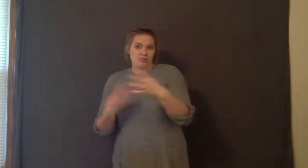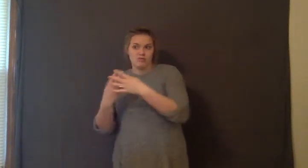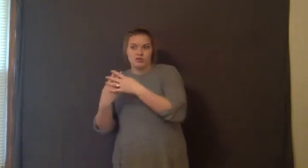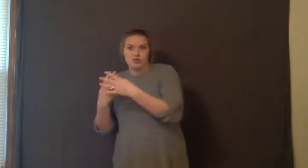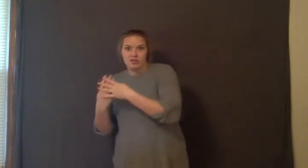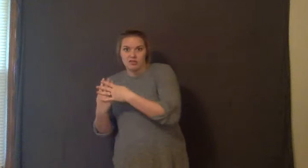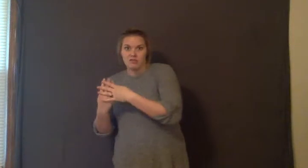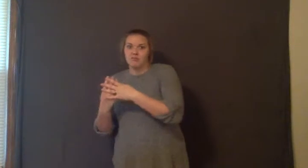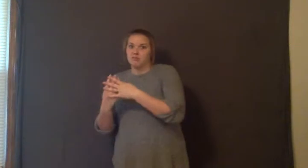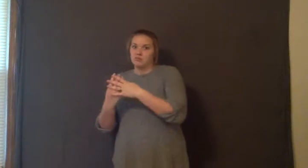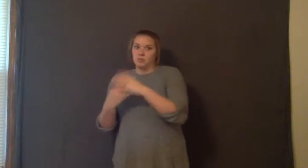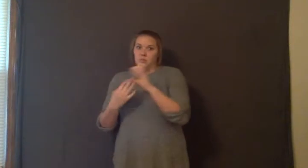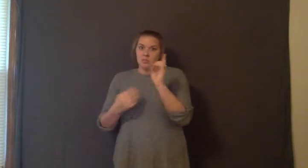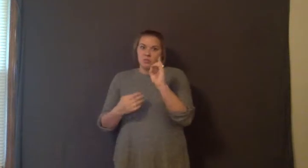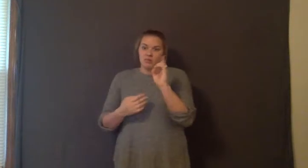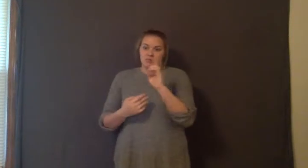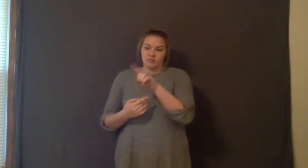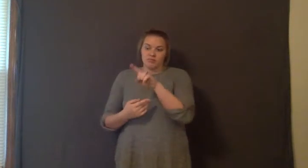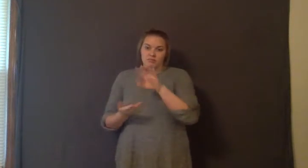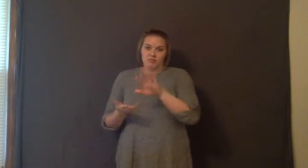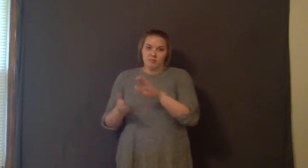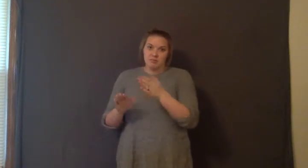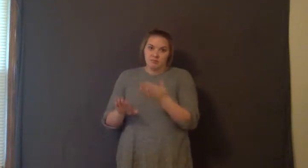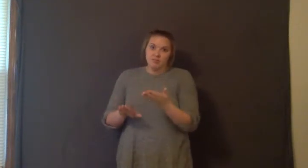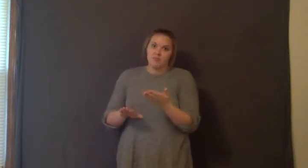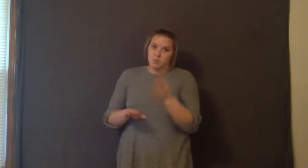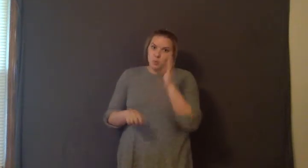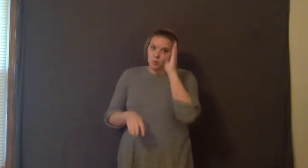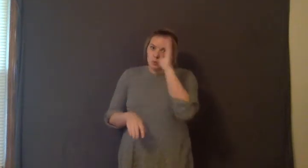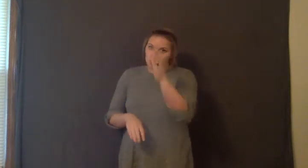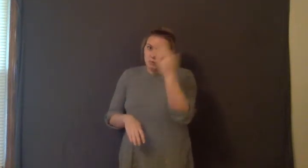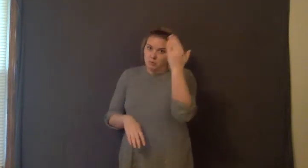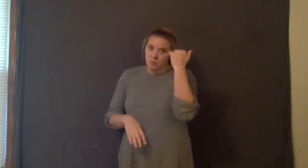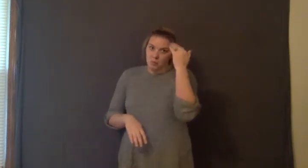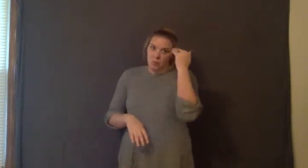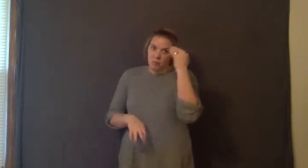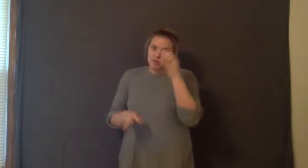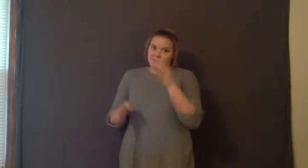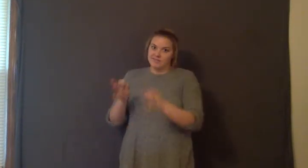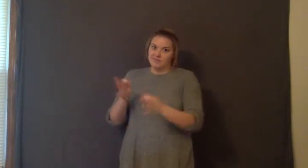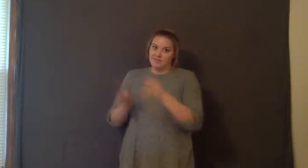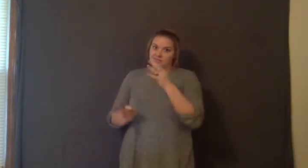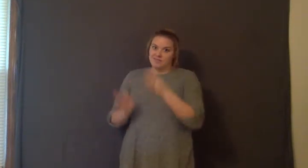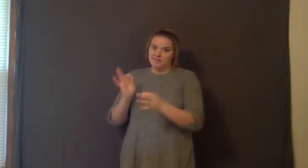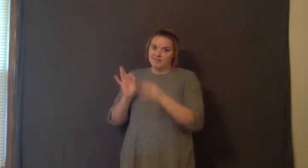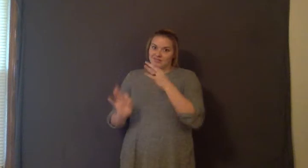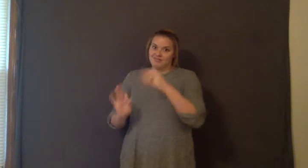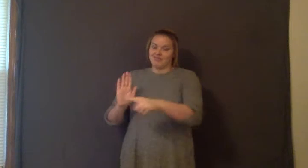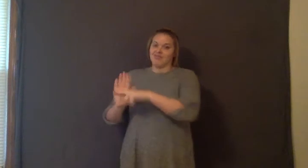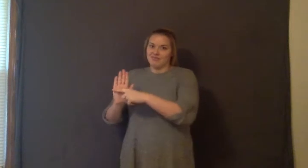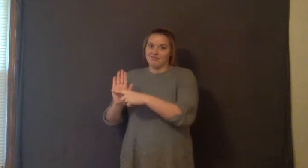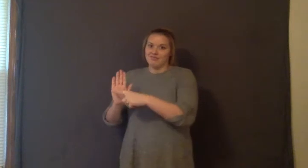time in very low-income communities and the projects and places where there's a great deal of hopelessness. And being here at TED and seeing